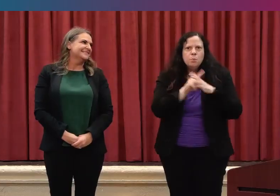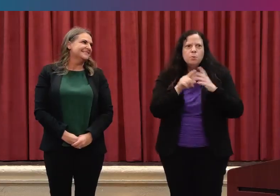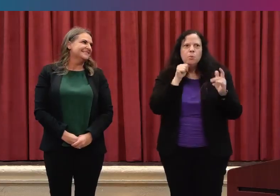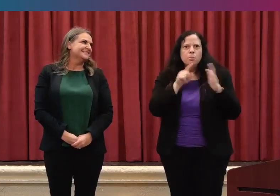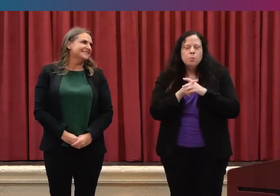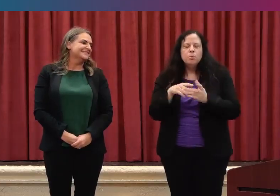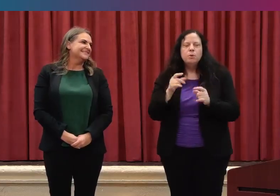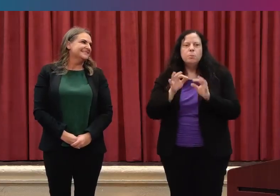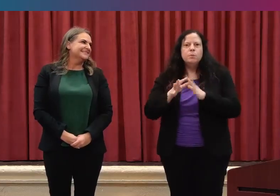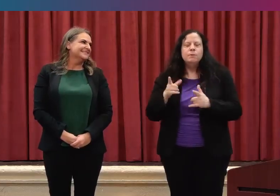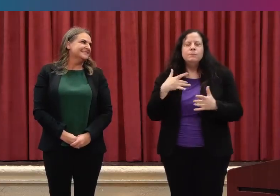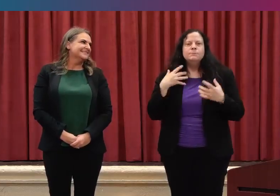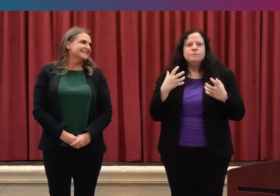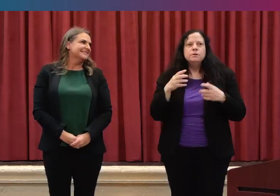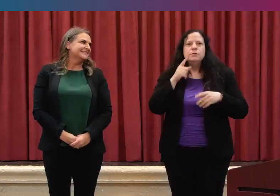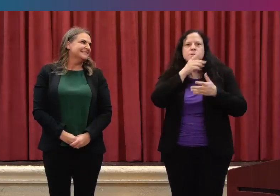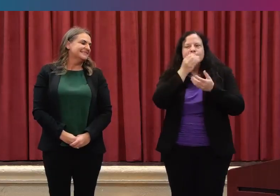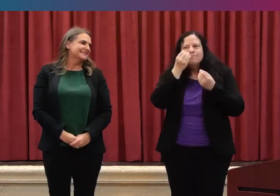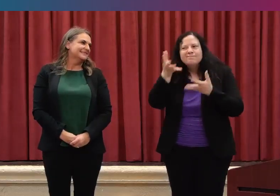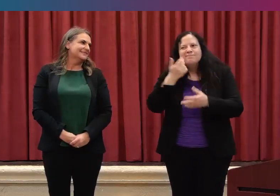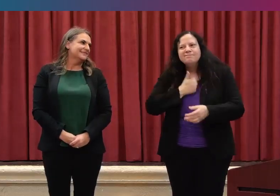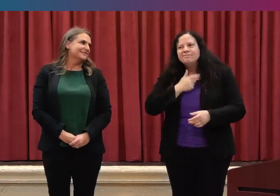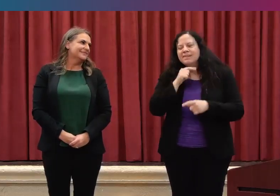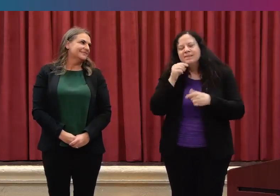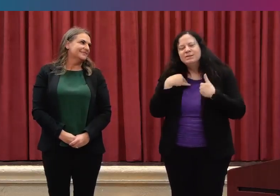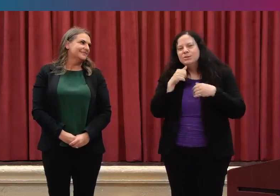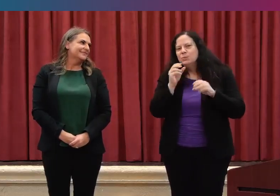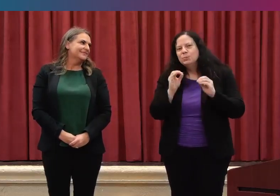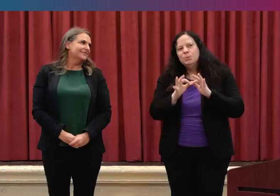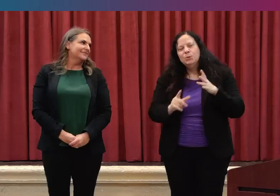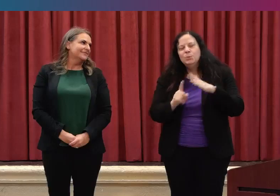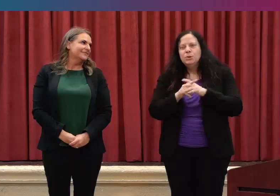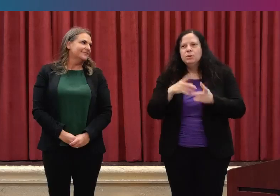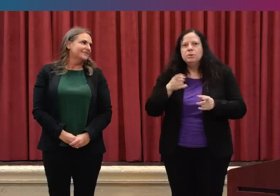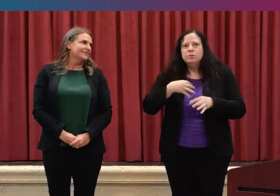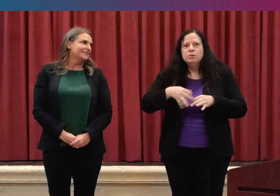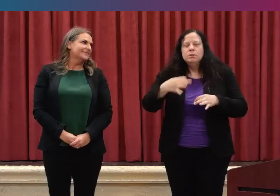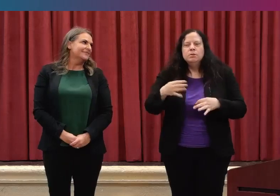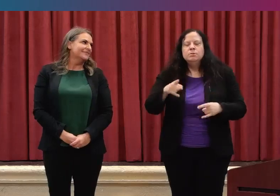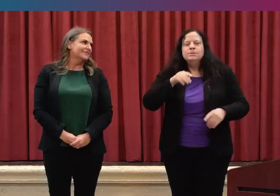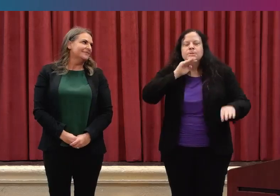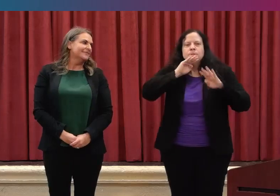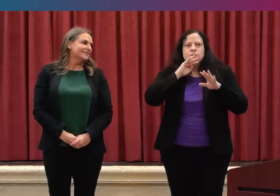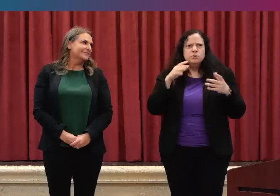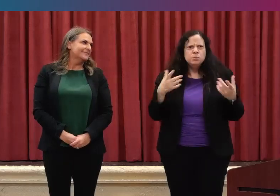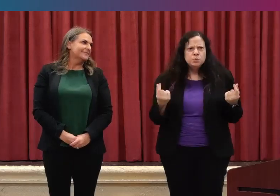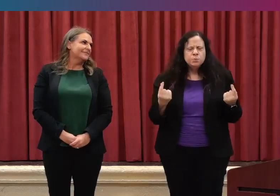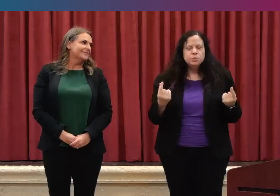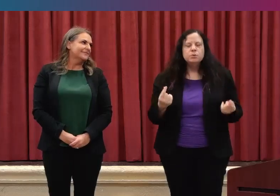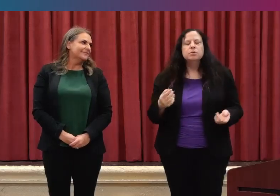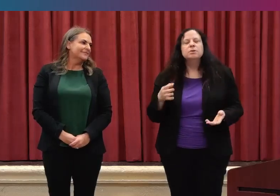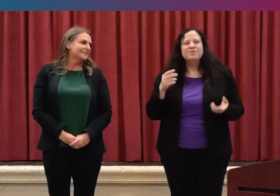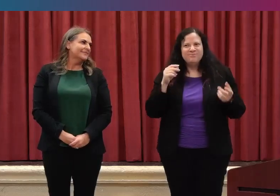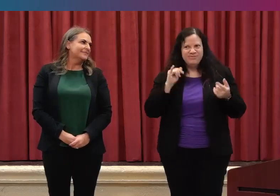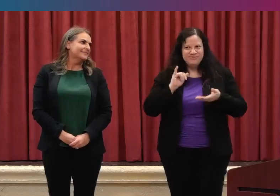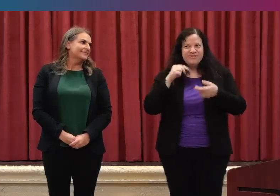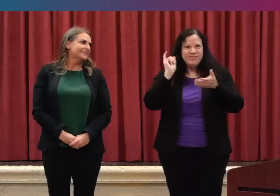You know, keep canceling the appointments, the interpreter doesn't show up. You know, I'm saying, you know, sorry, the interpreter doesn't show up, they don't know what